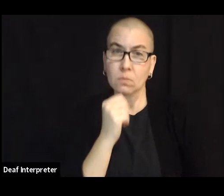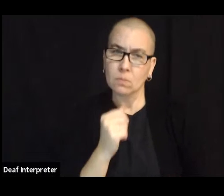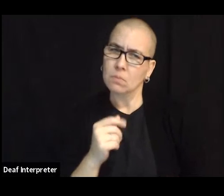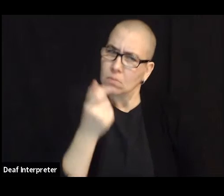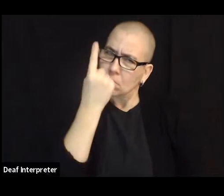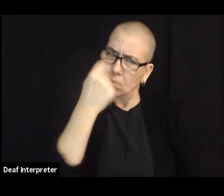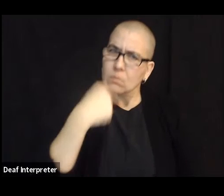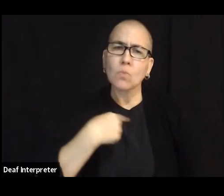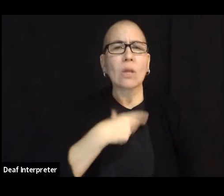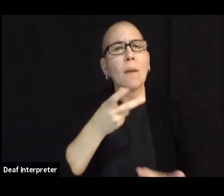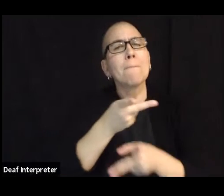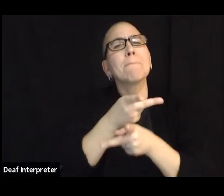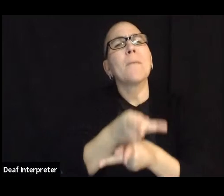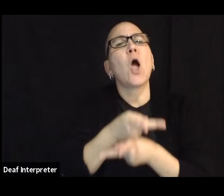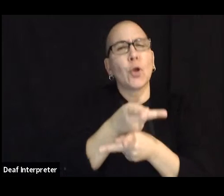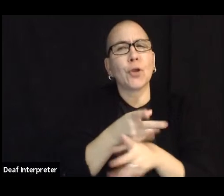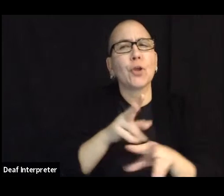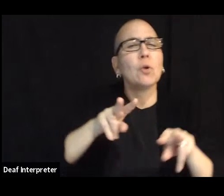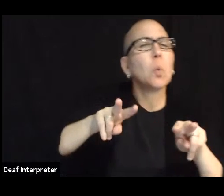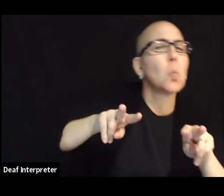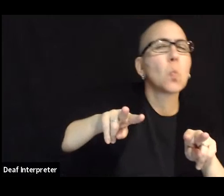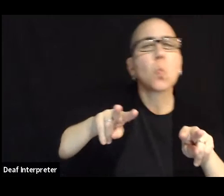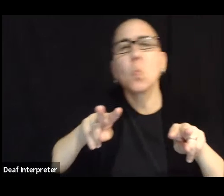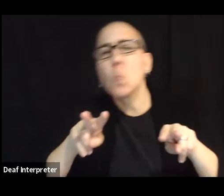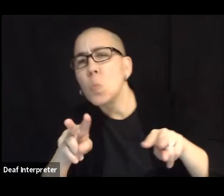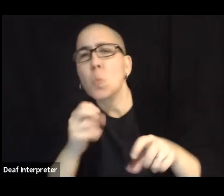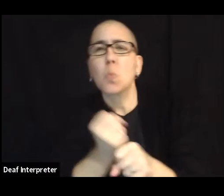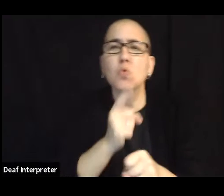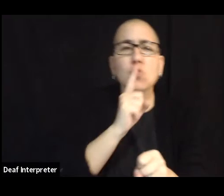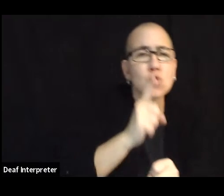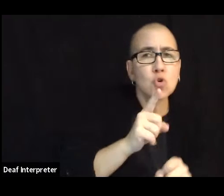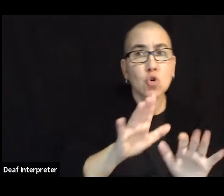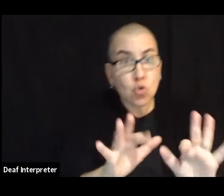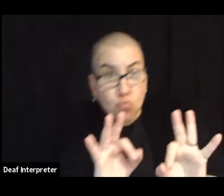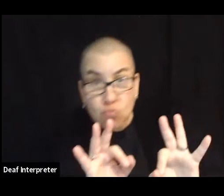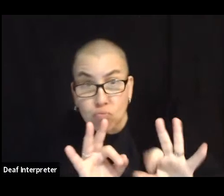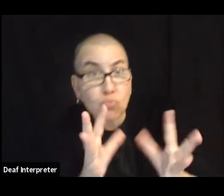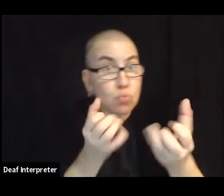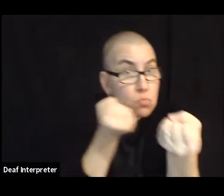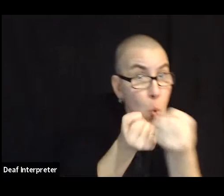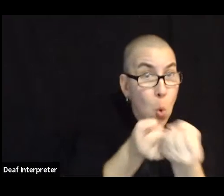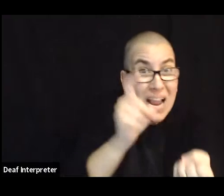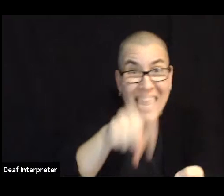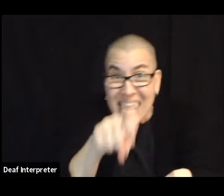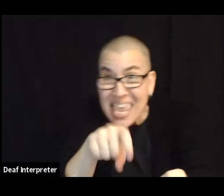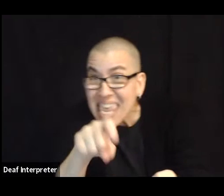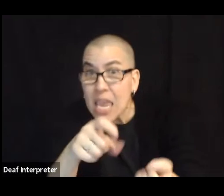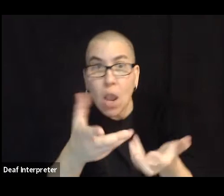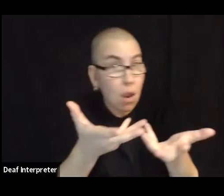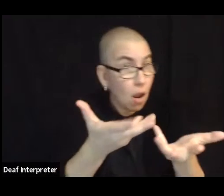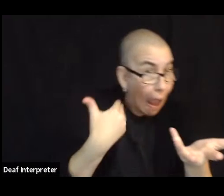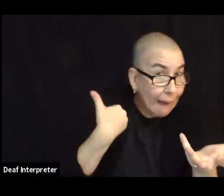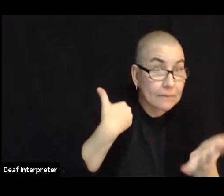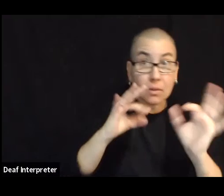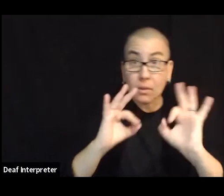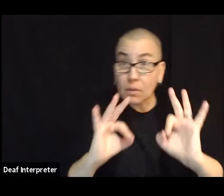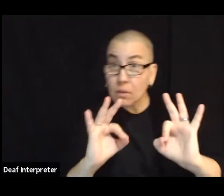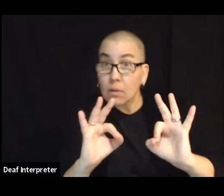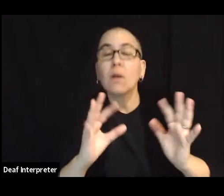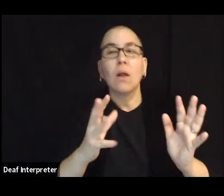help ensure that these pharmacy partners are as able to be successful as they can